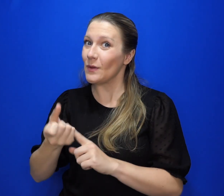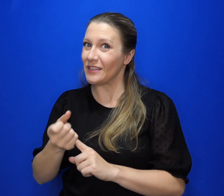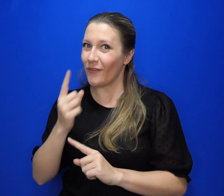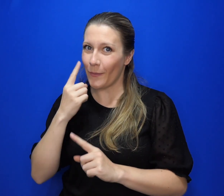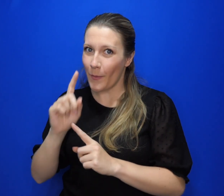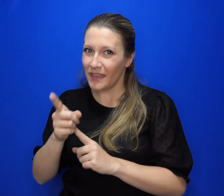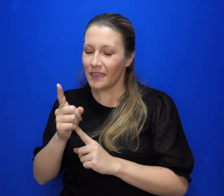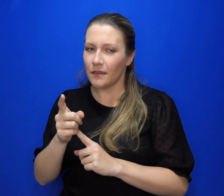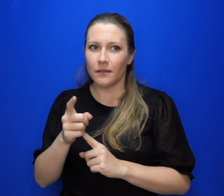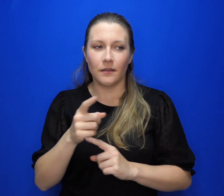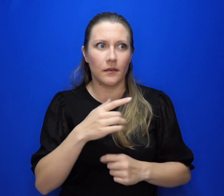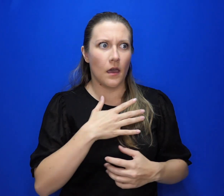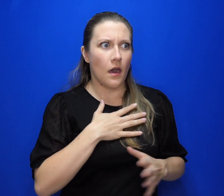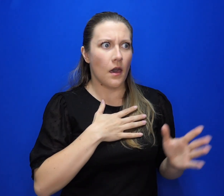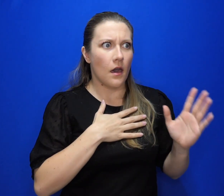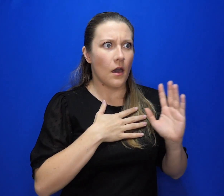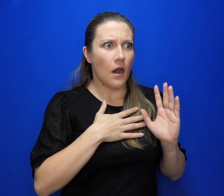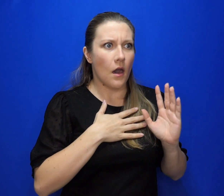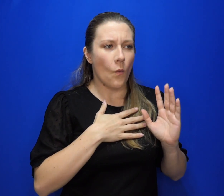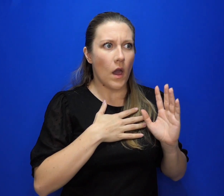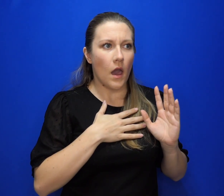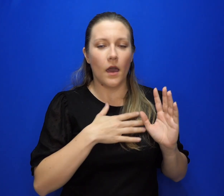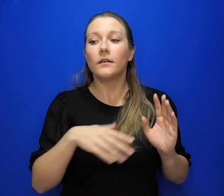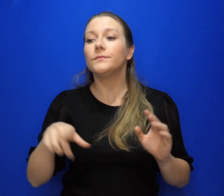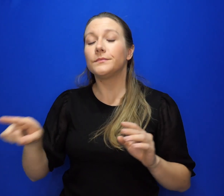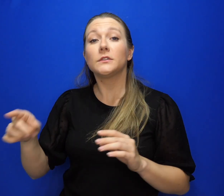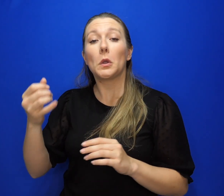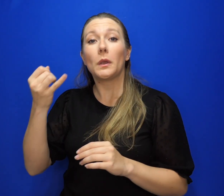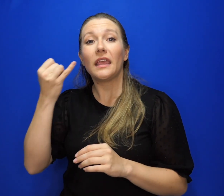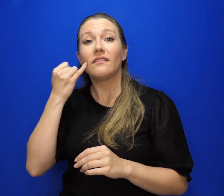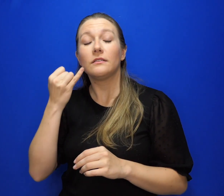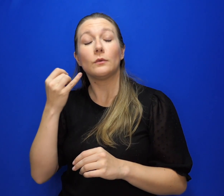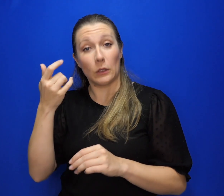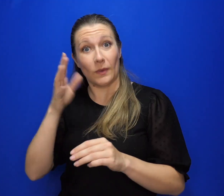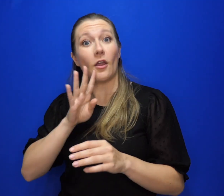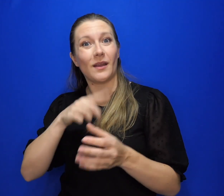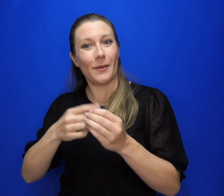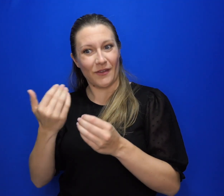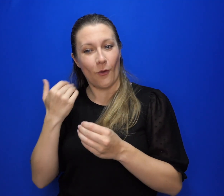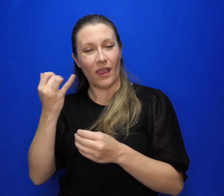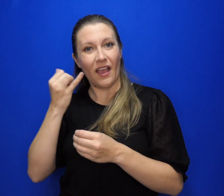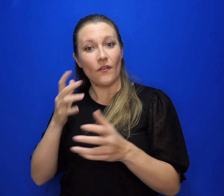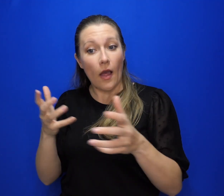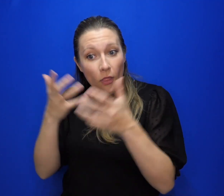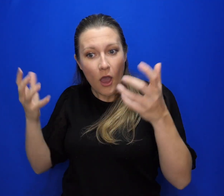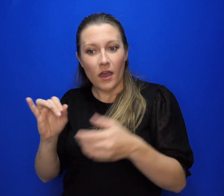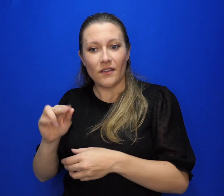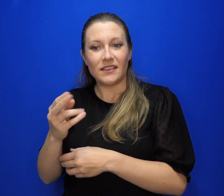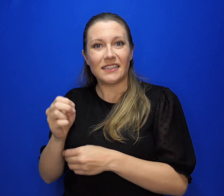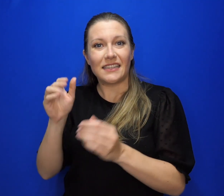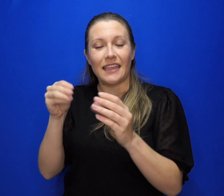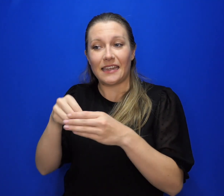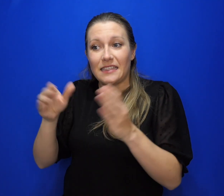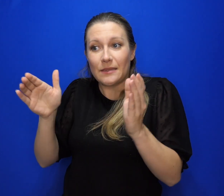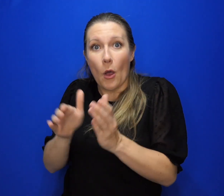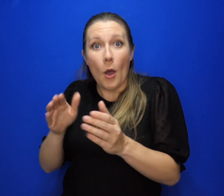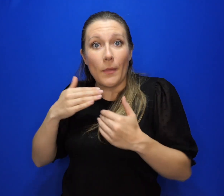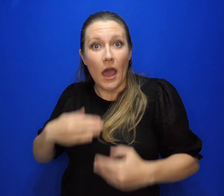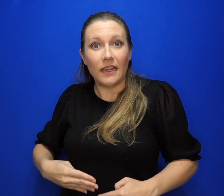So when we talked about if you put in enough insulin in a smaller, in a body, it started acting pretty quickly on